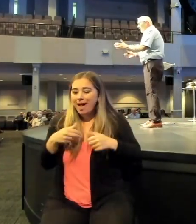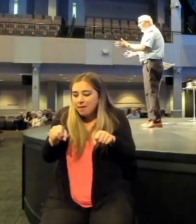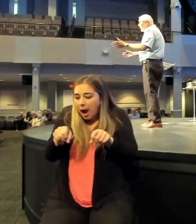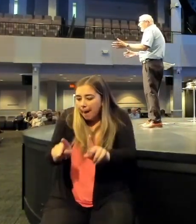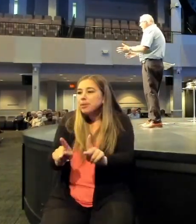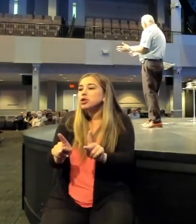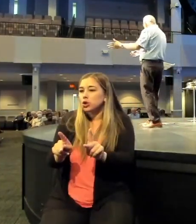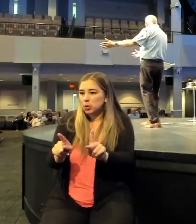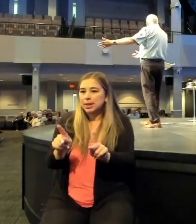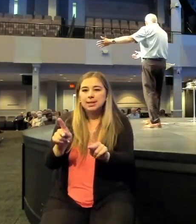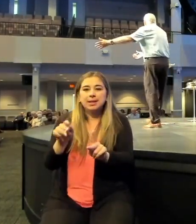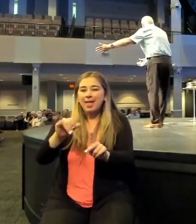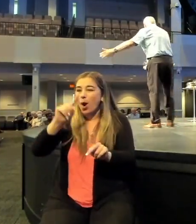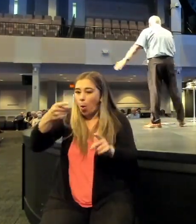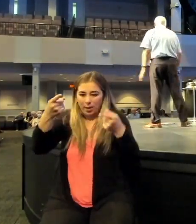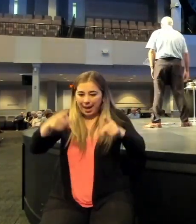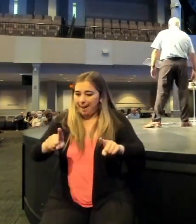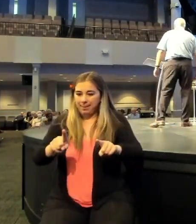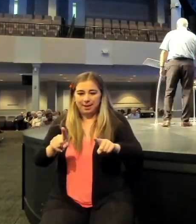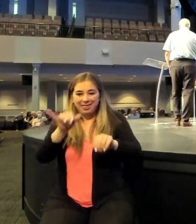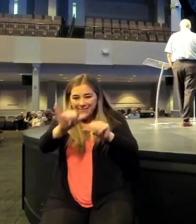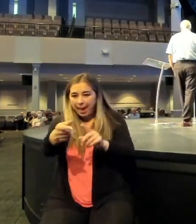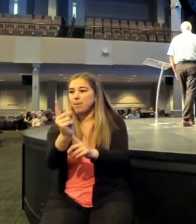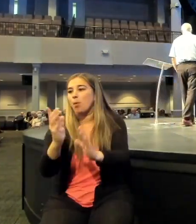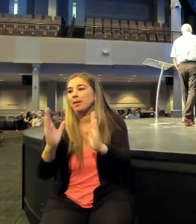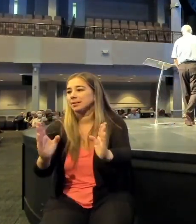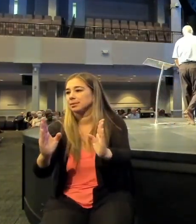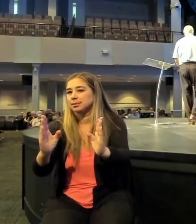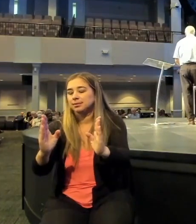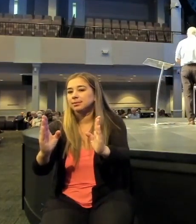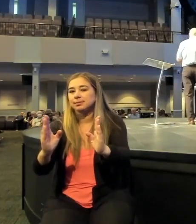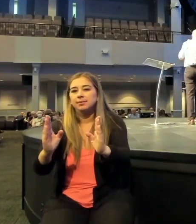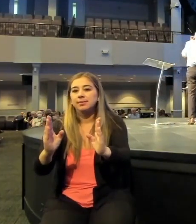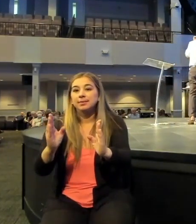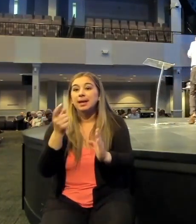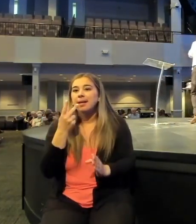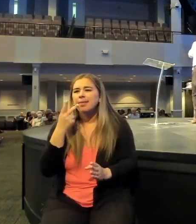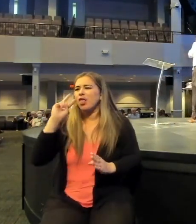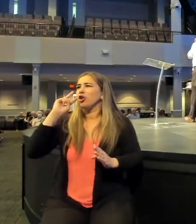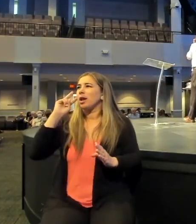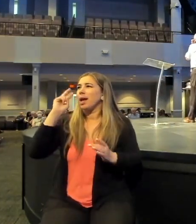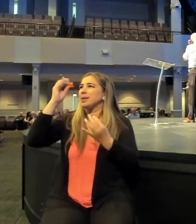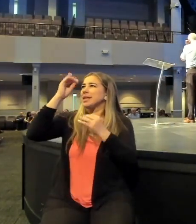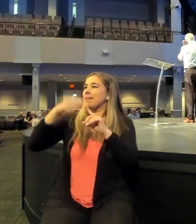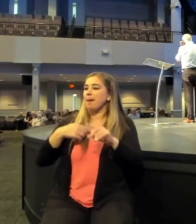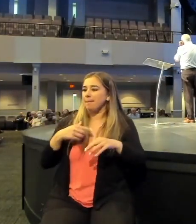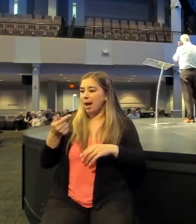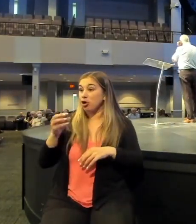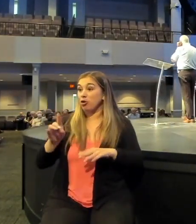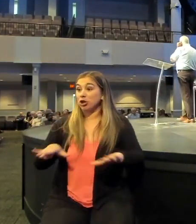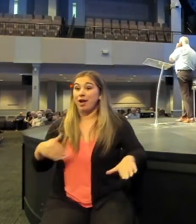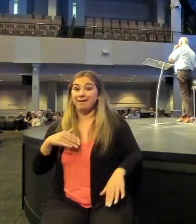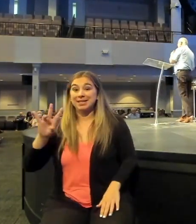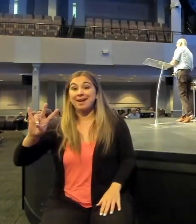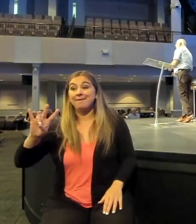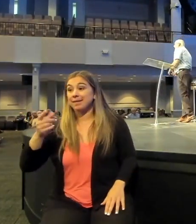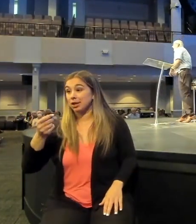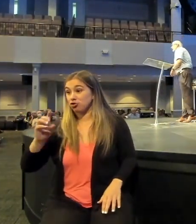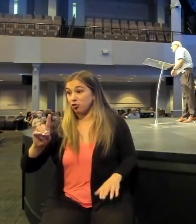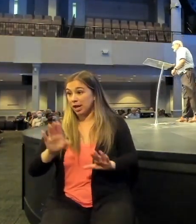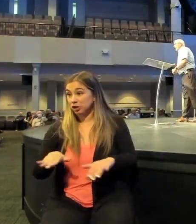opportunities that will only happen in that season. Just the other day, I was thinking about our grandchildren. We have 7